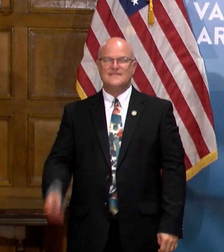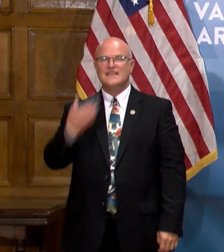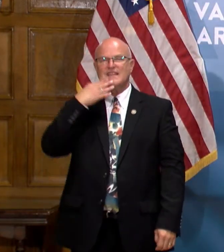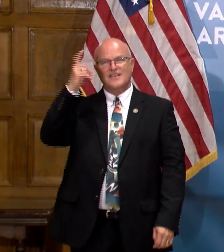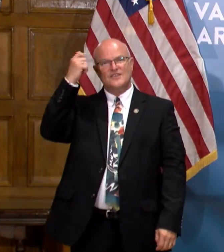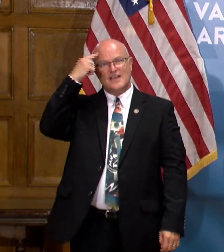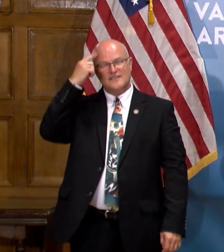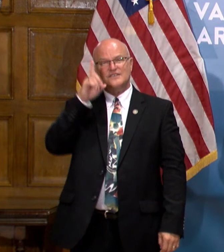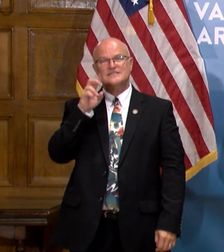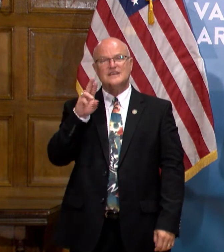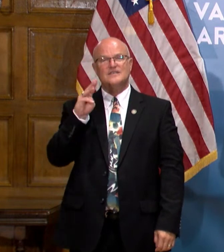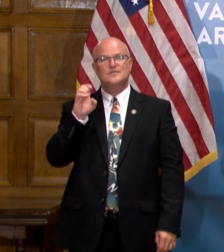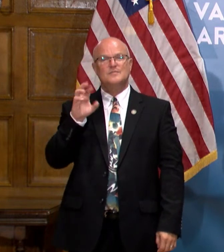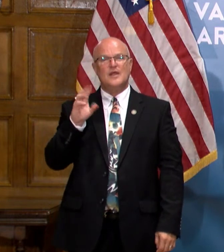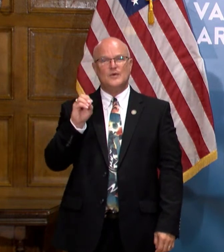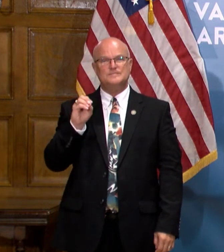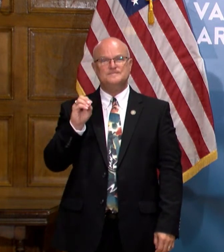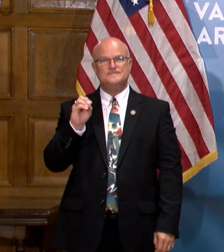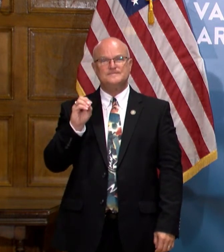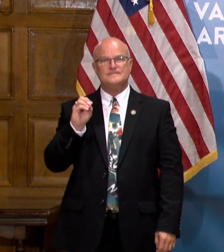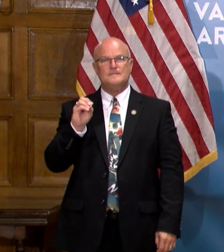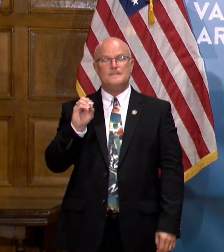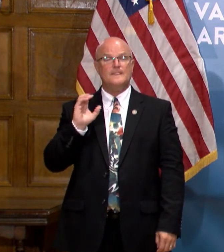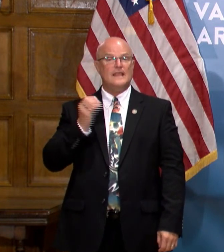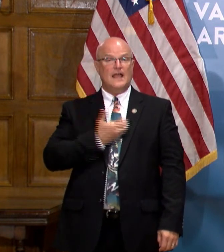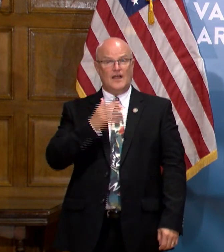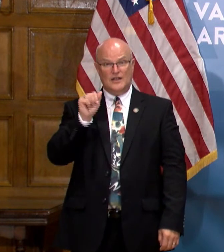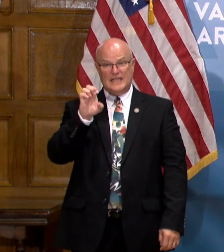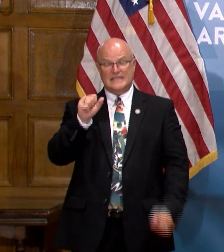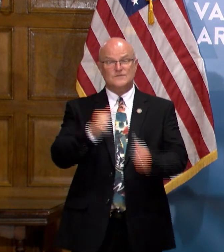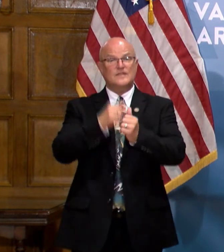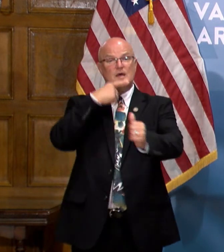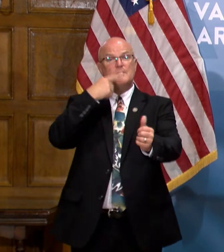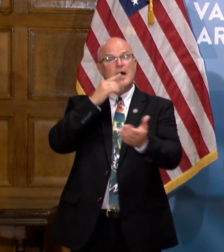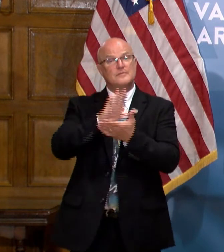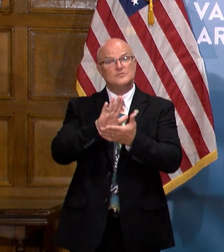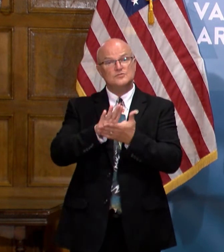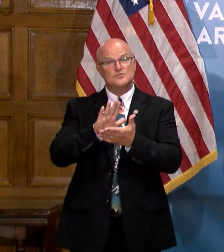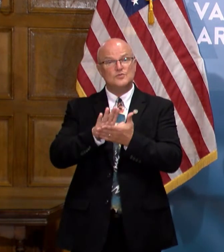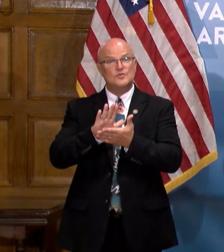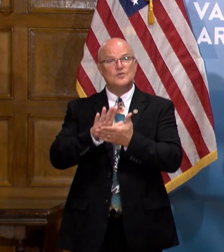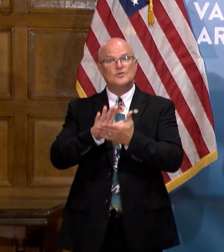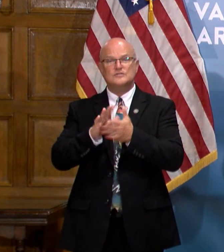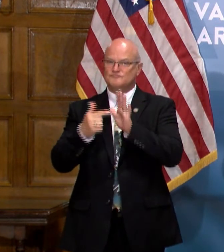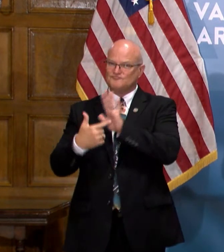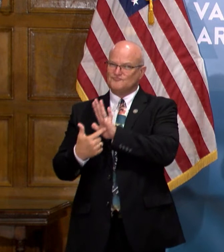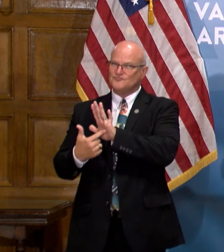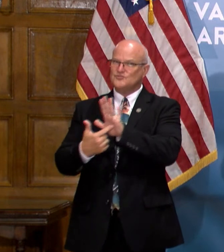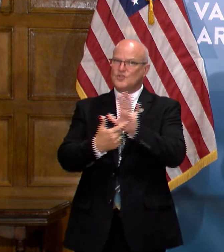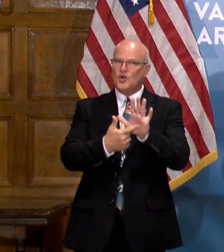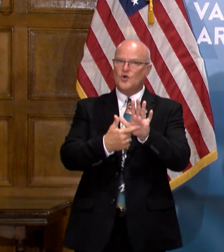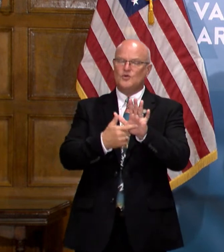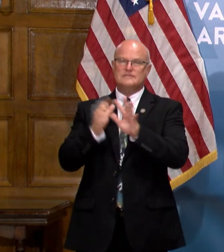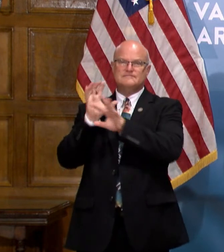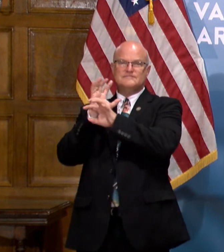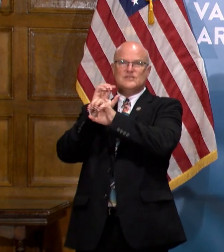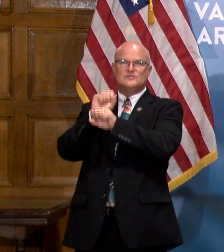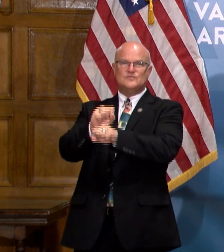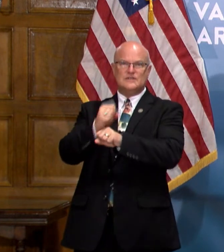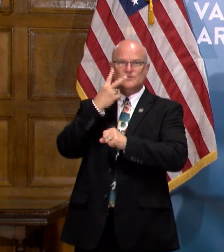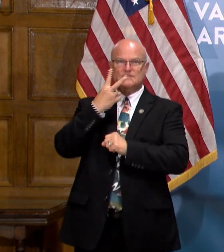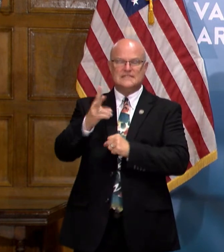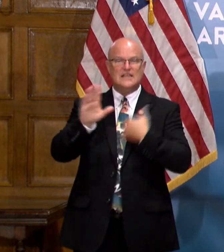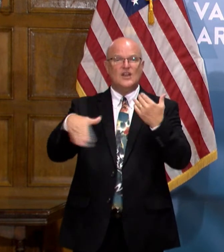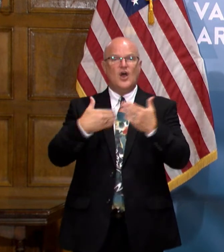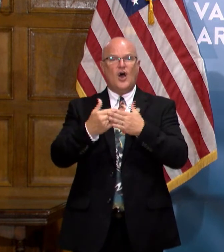Thank you, Governor. Dr. Romero. Our cases in our public schools reflect the trend that we're seeing in all